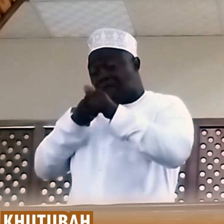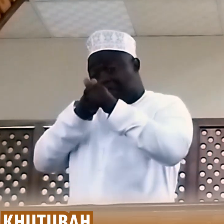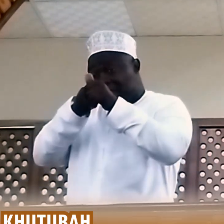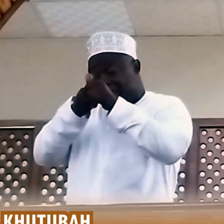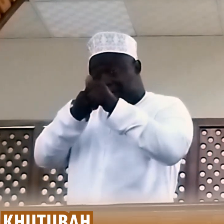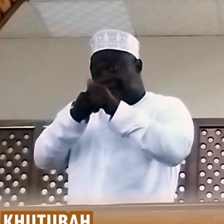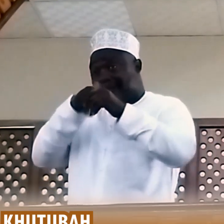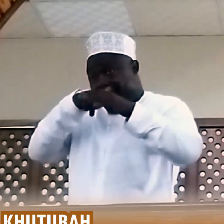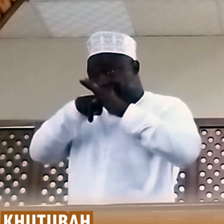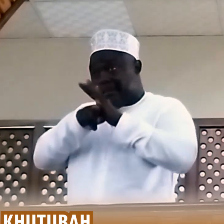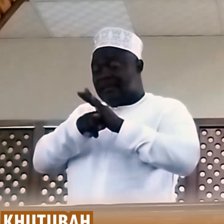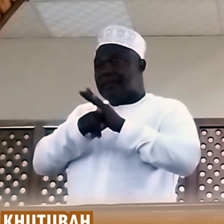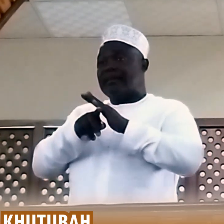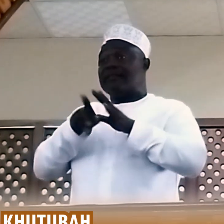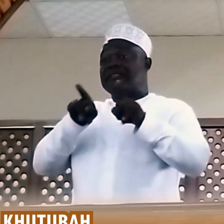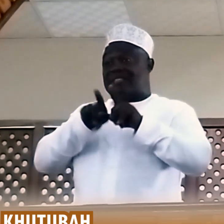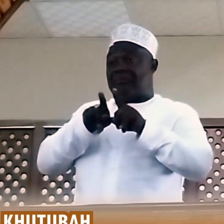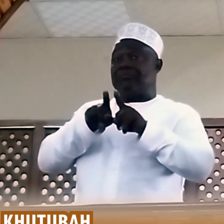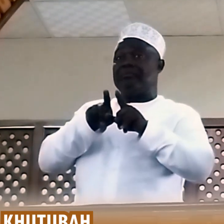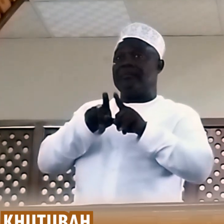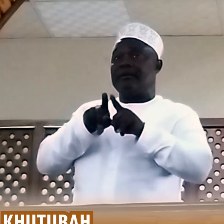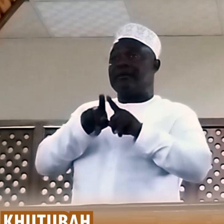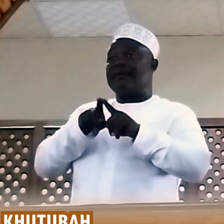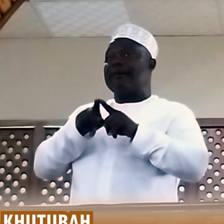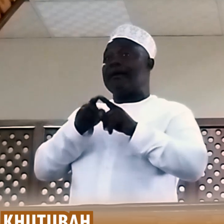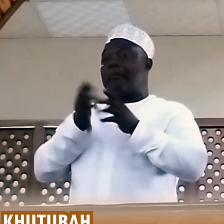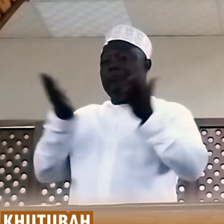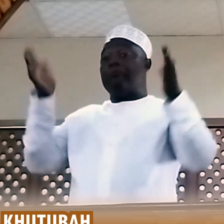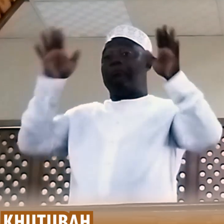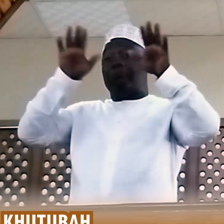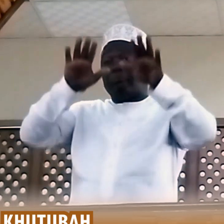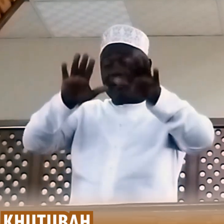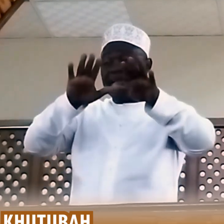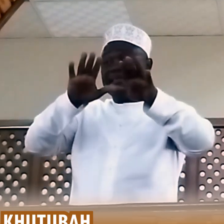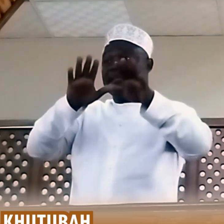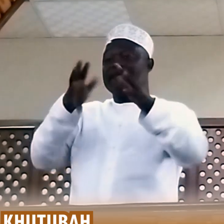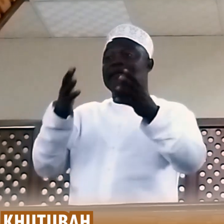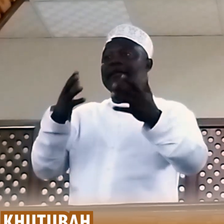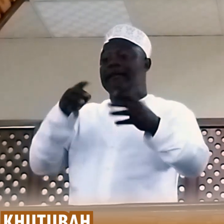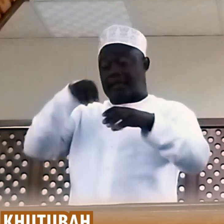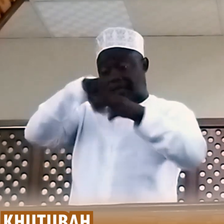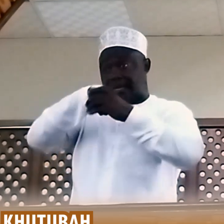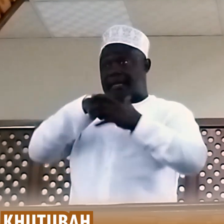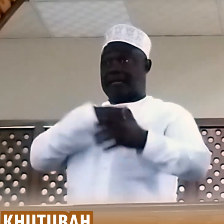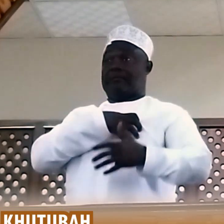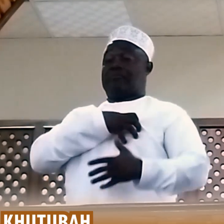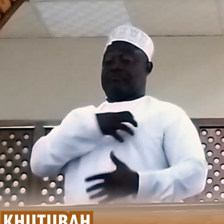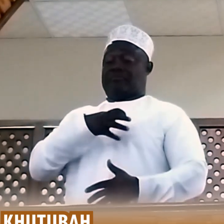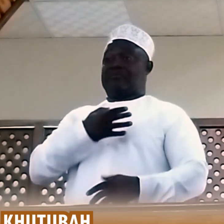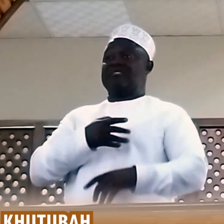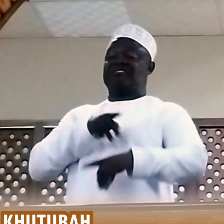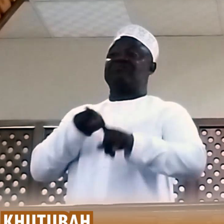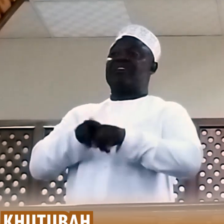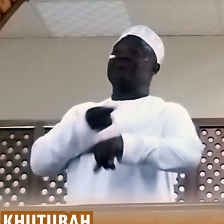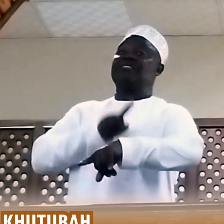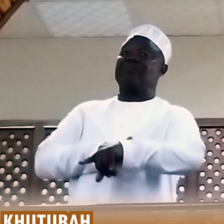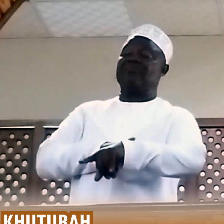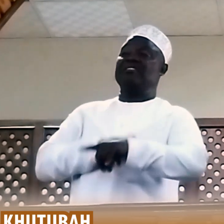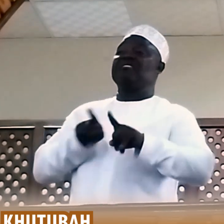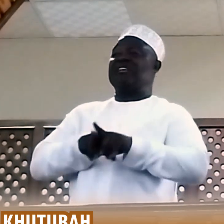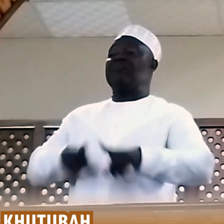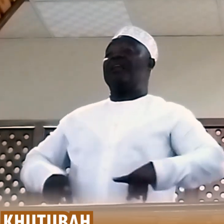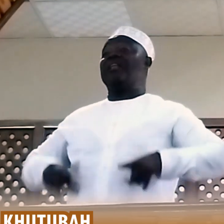it except that the blessing in his health, his time,